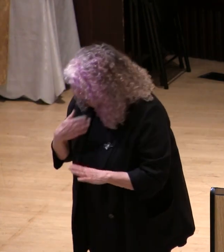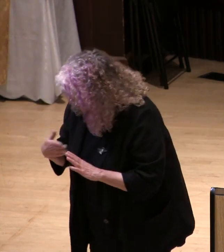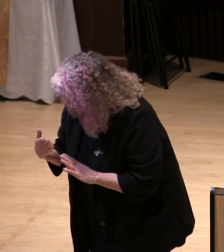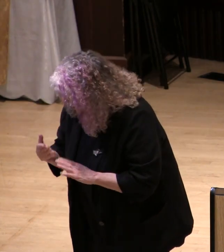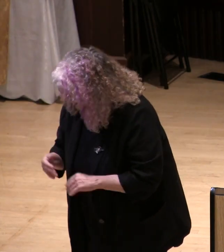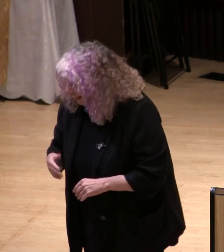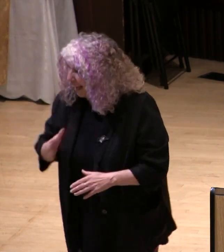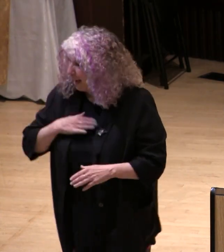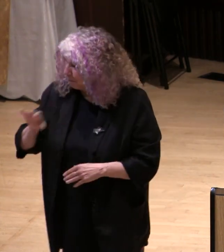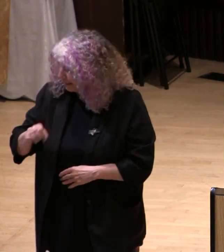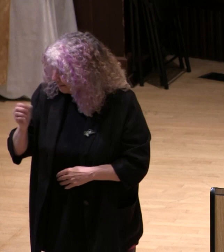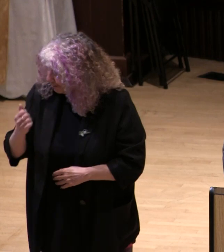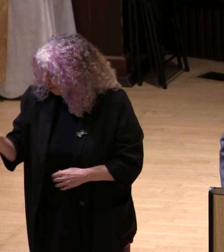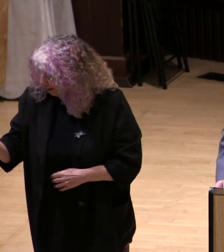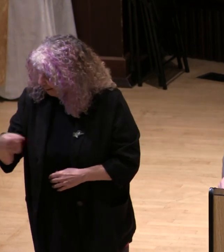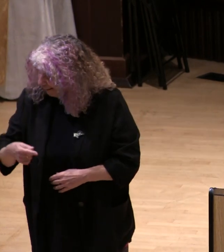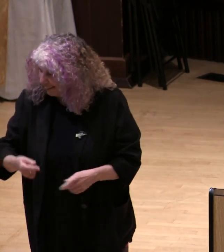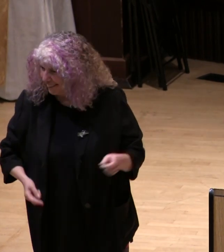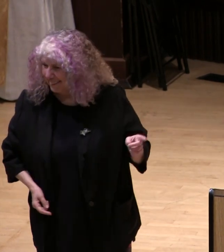morning. Happy Easter, everyone.